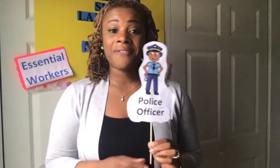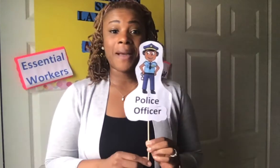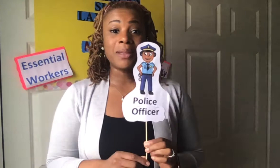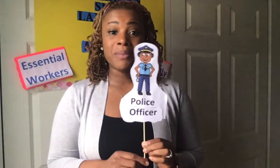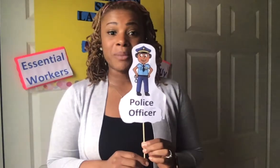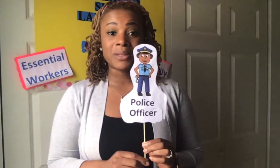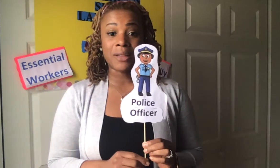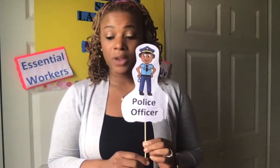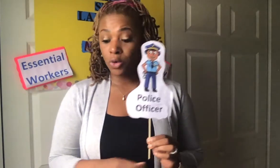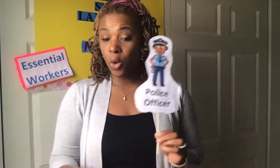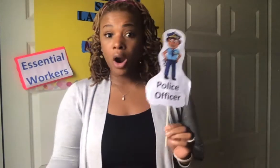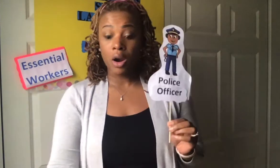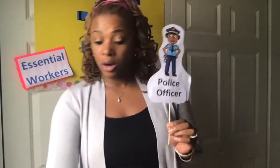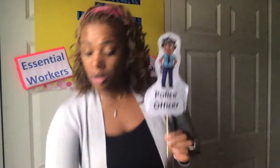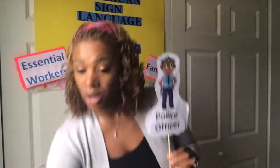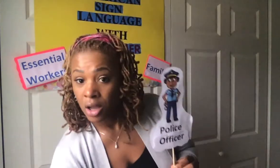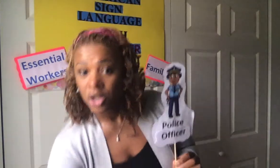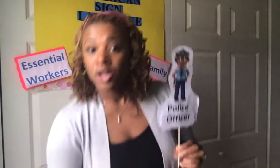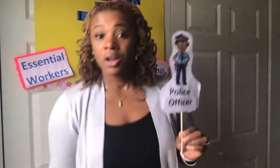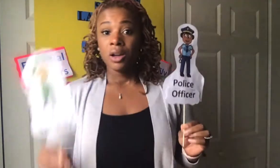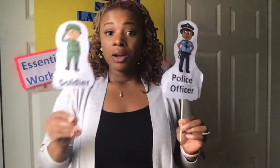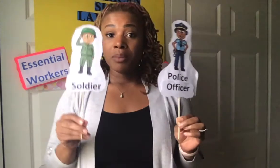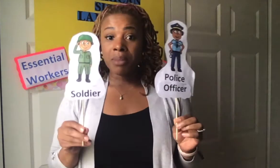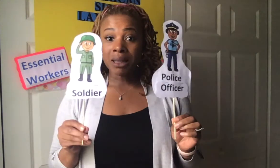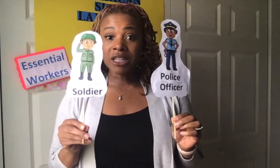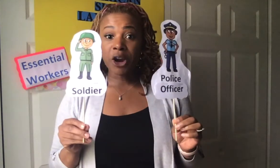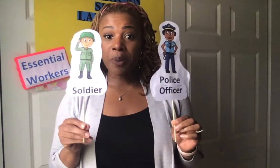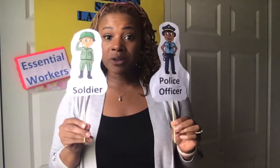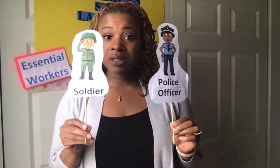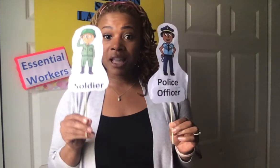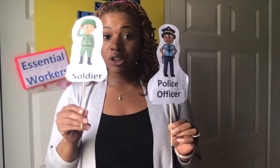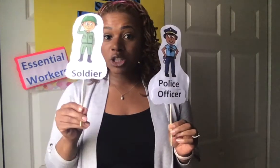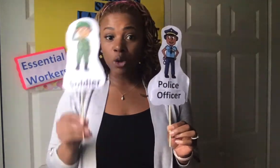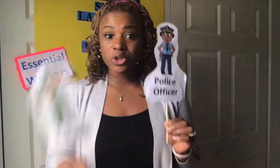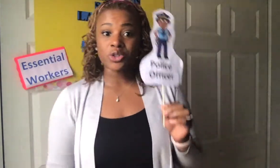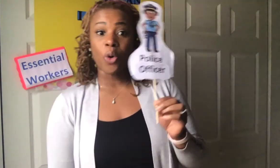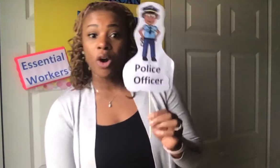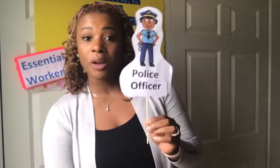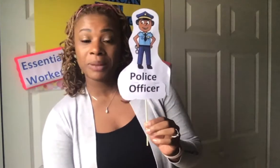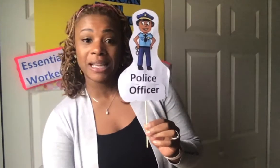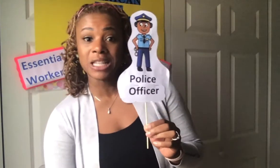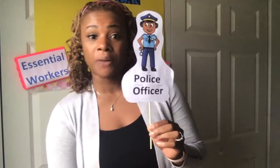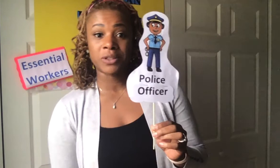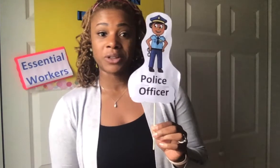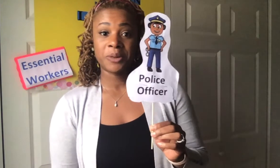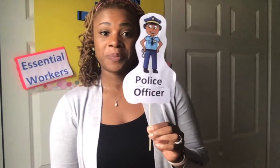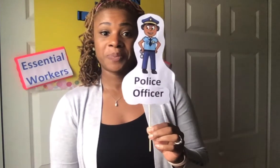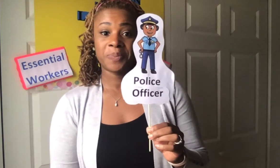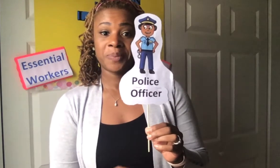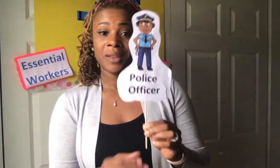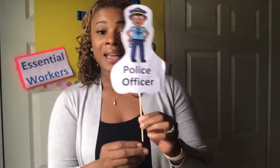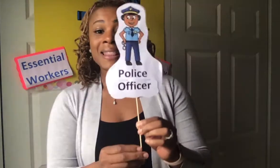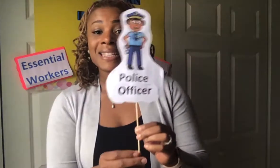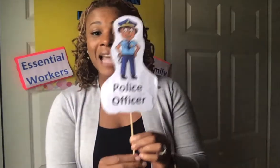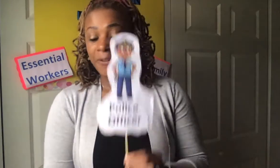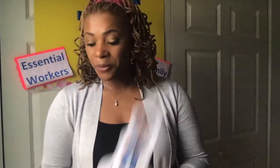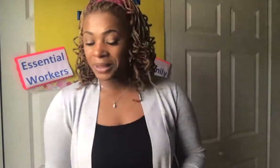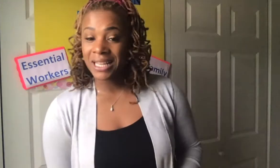family members out there who are military personnel, soldiers, or a police officer. The sign for police